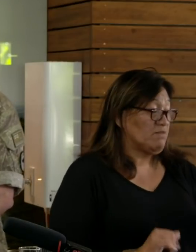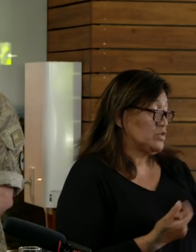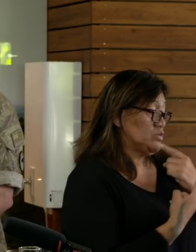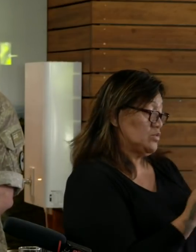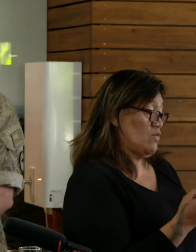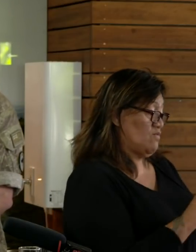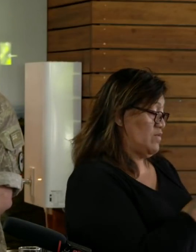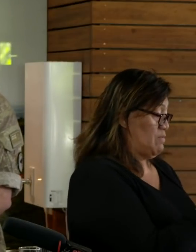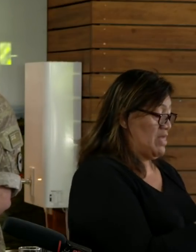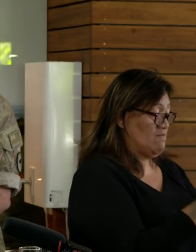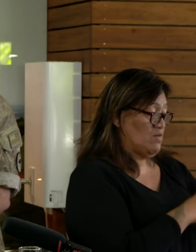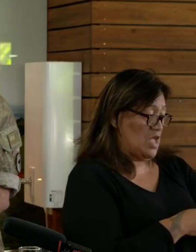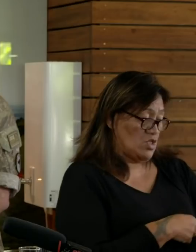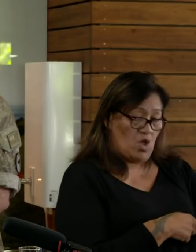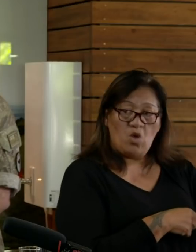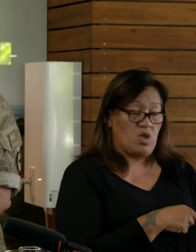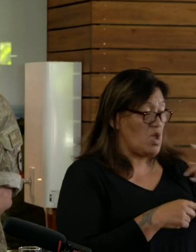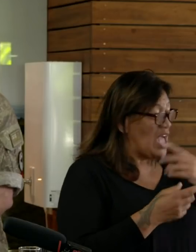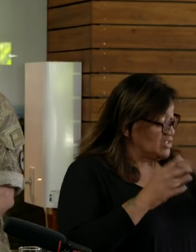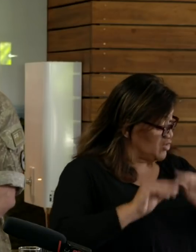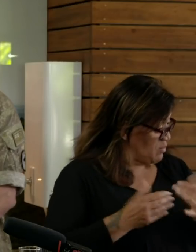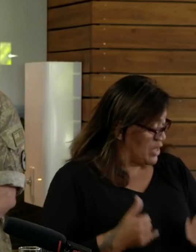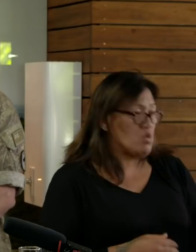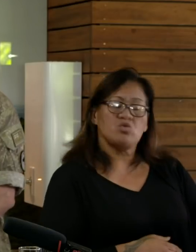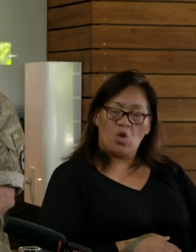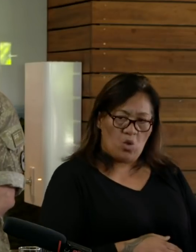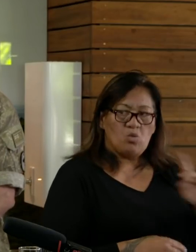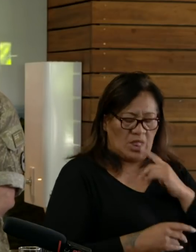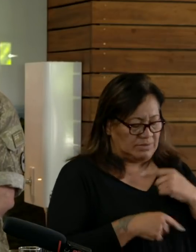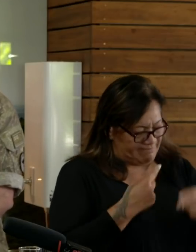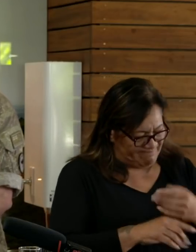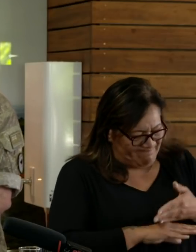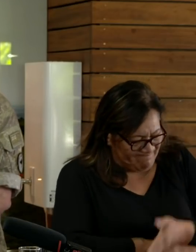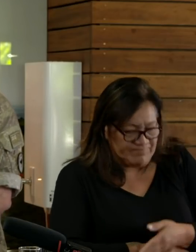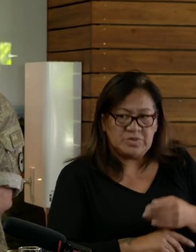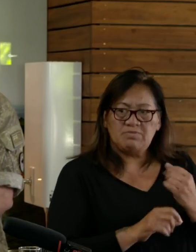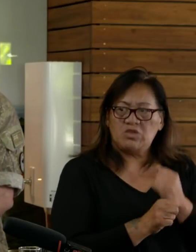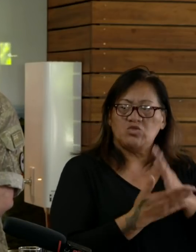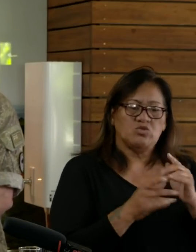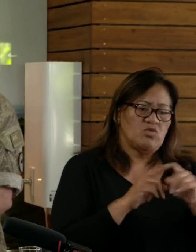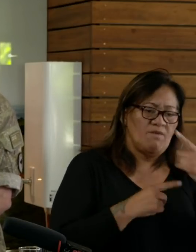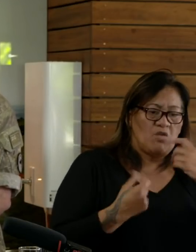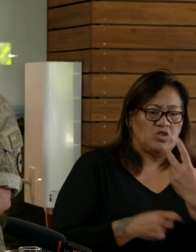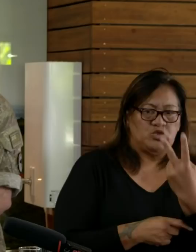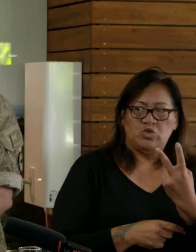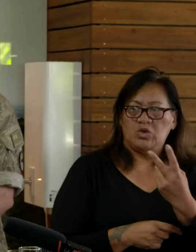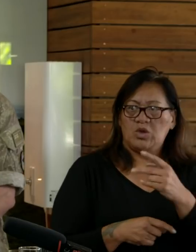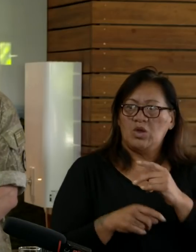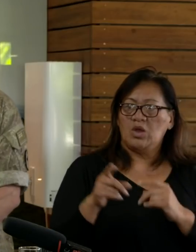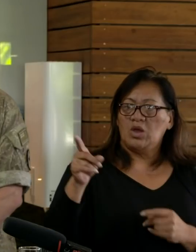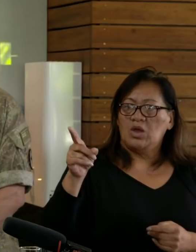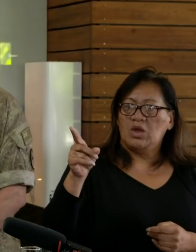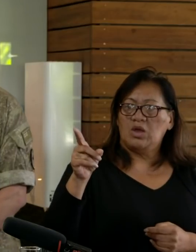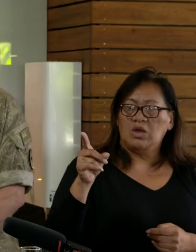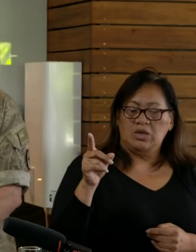and whānau is that we will continue to put every effort into locating the remaining 2 missing people. So those 6 that have been